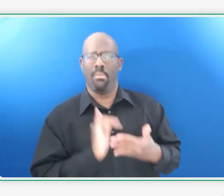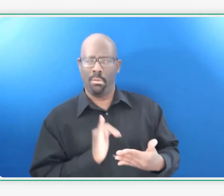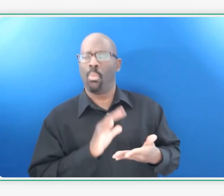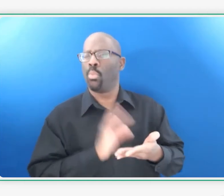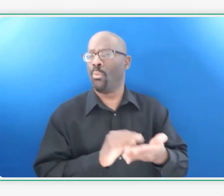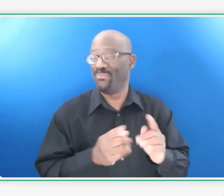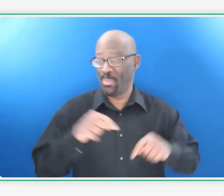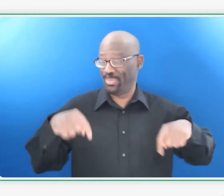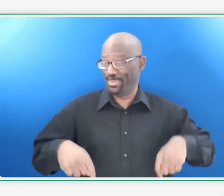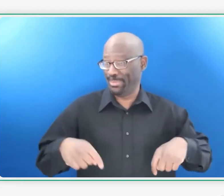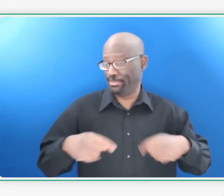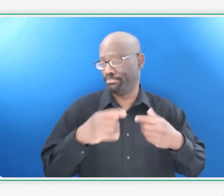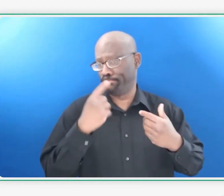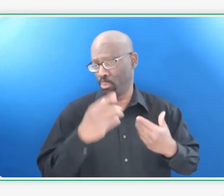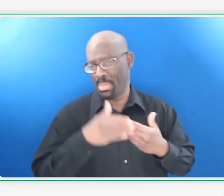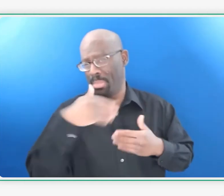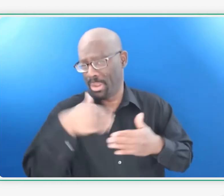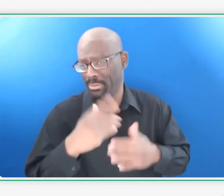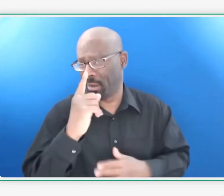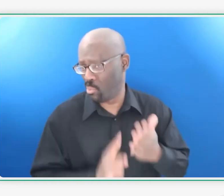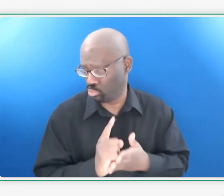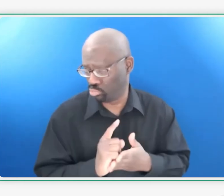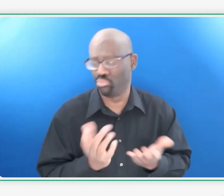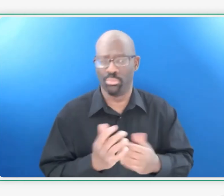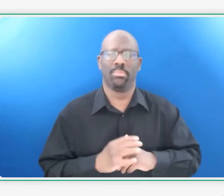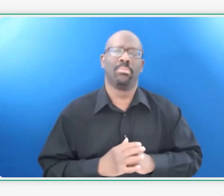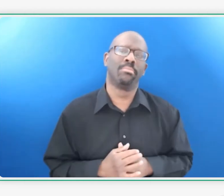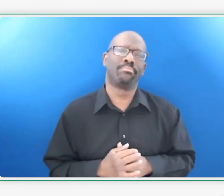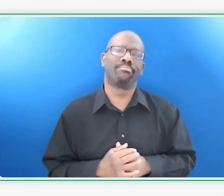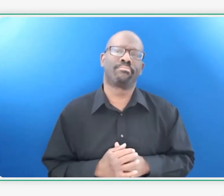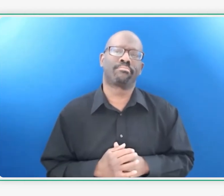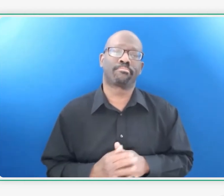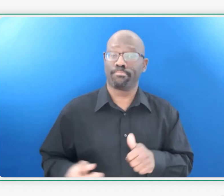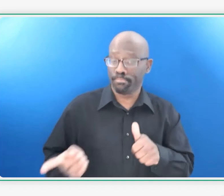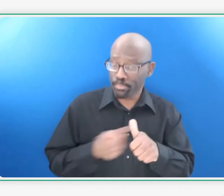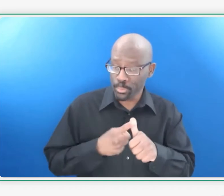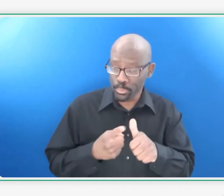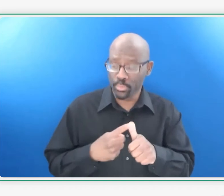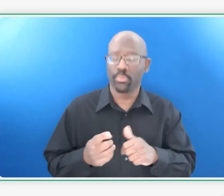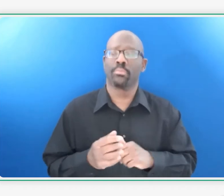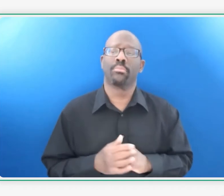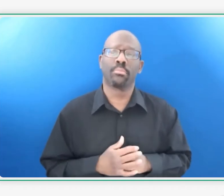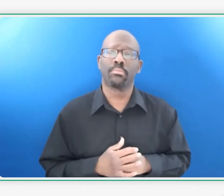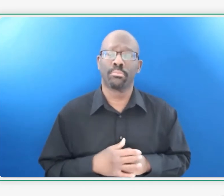Okay, so the objectives for today's workshops, or for today's workshop,